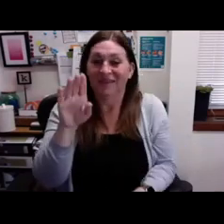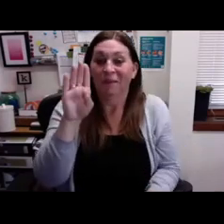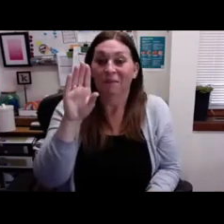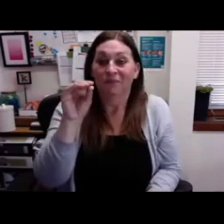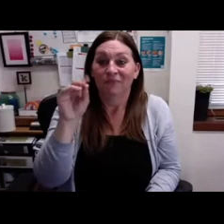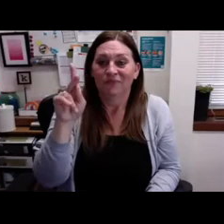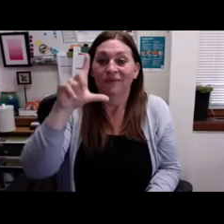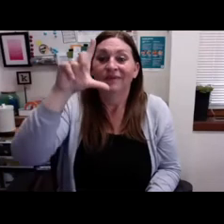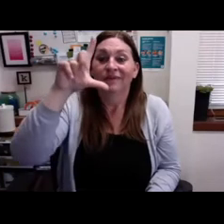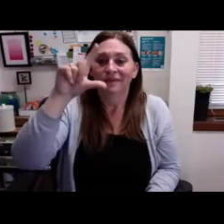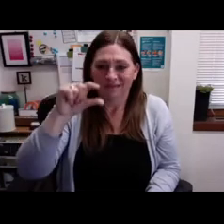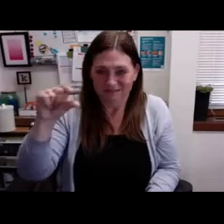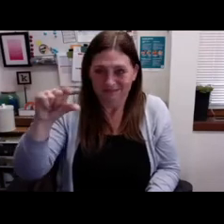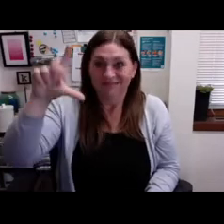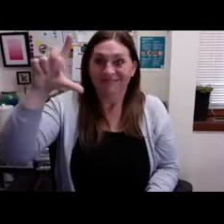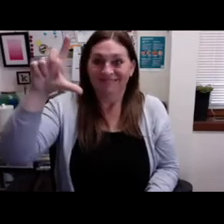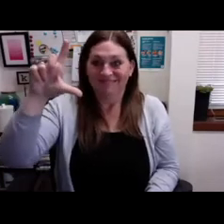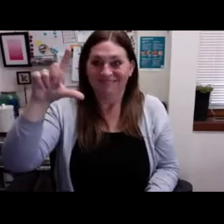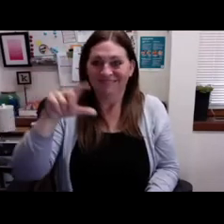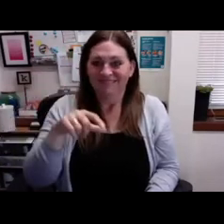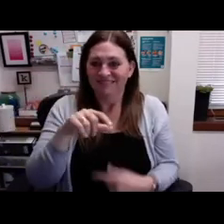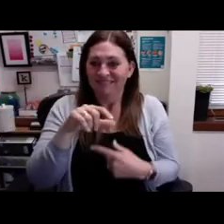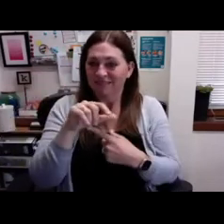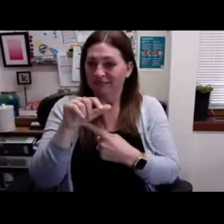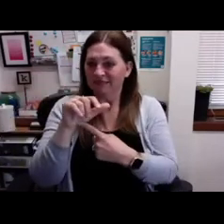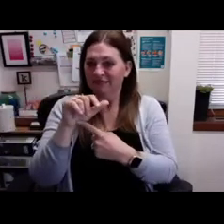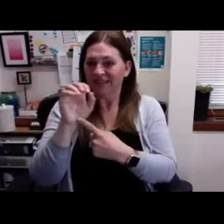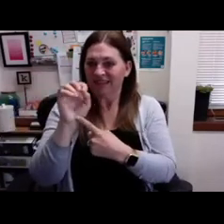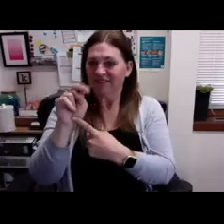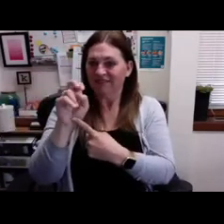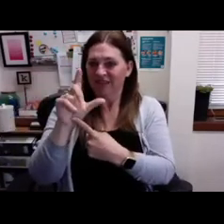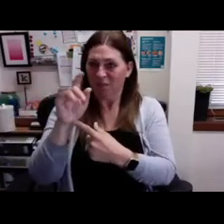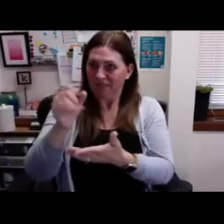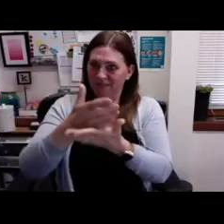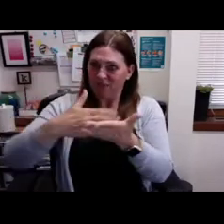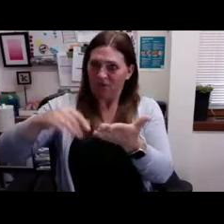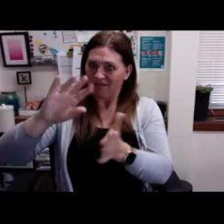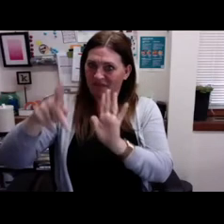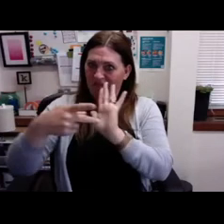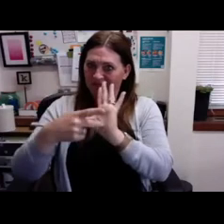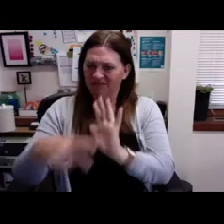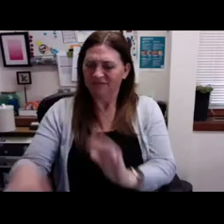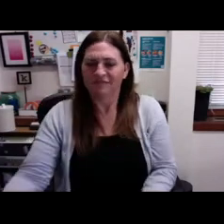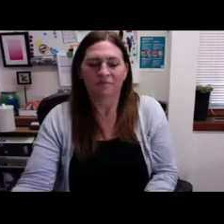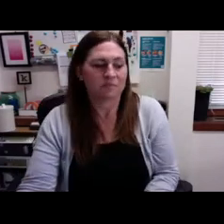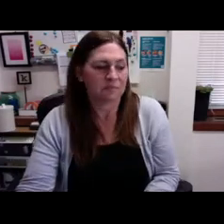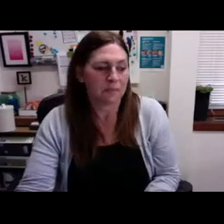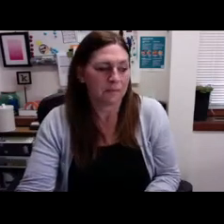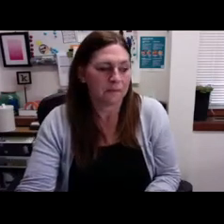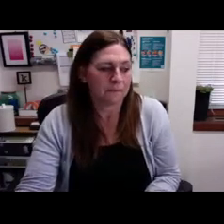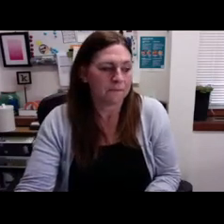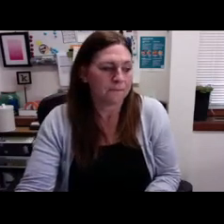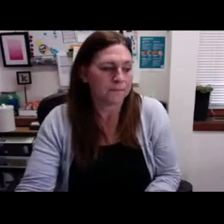bat, those look different, and as well as the word book. So that's what we call the